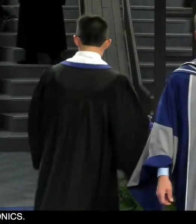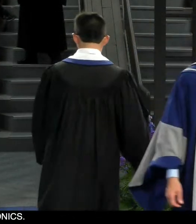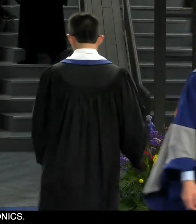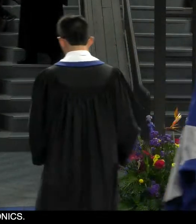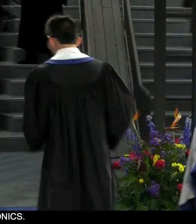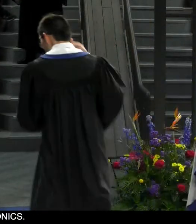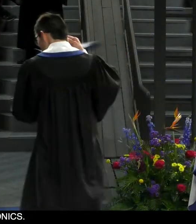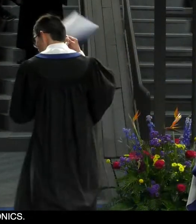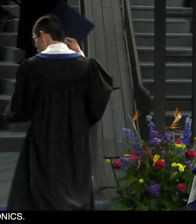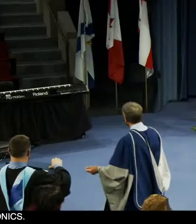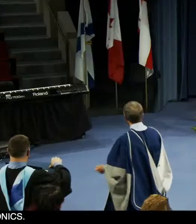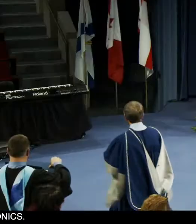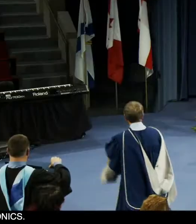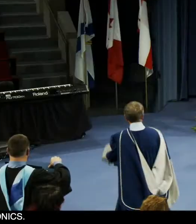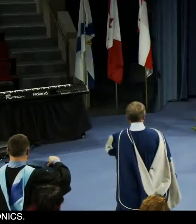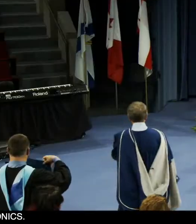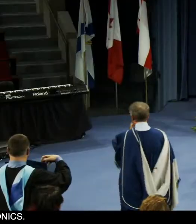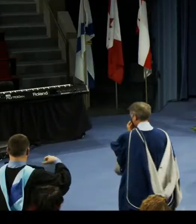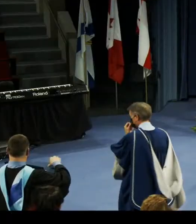Corey Hindle.